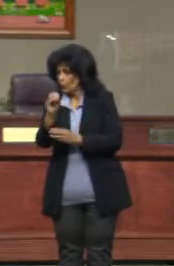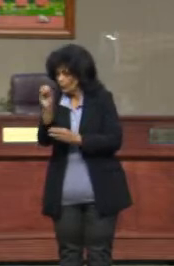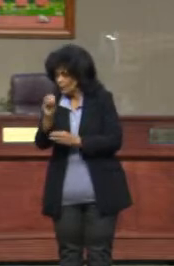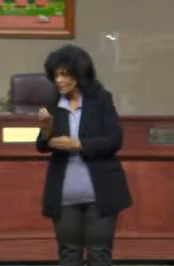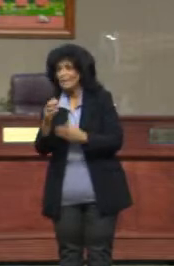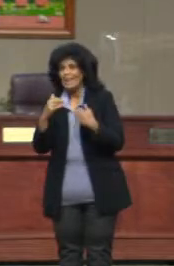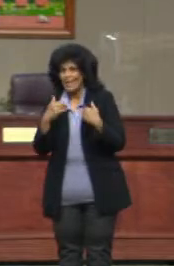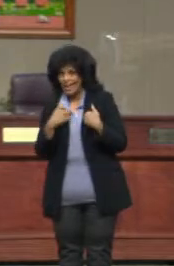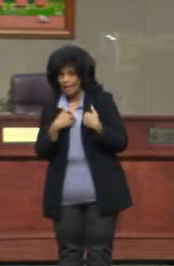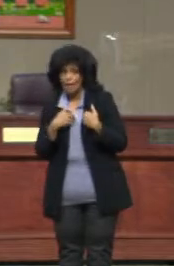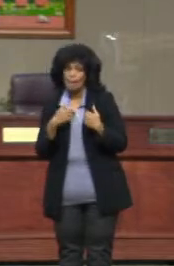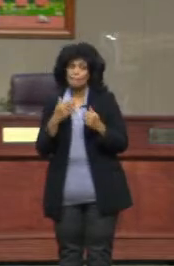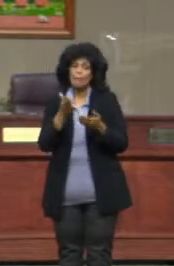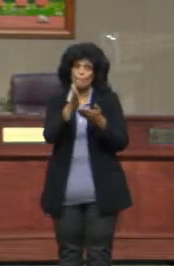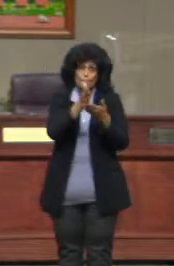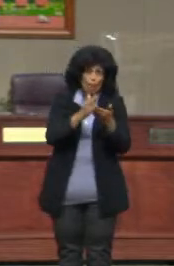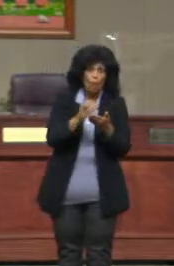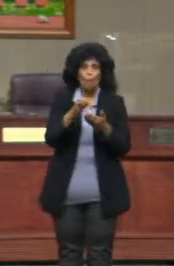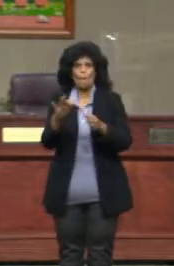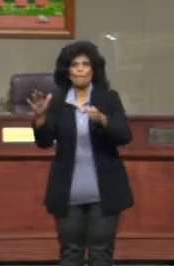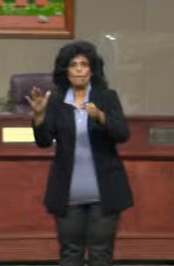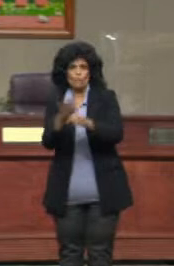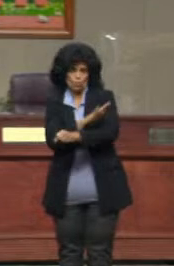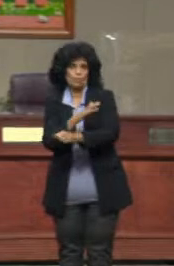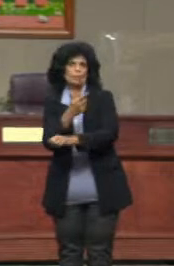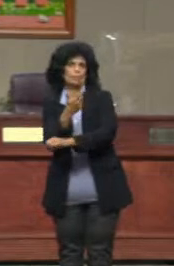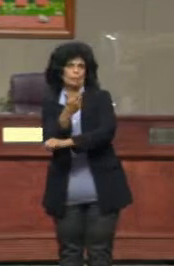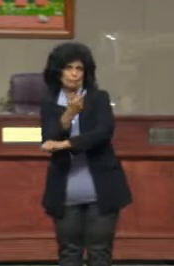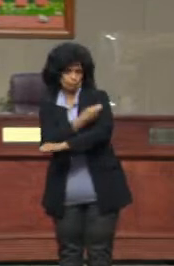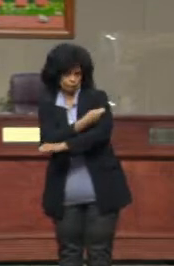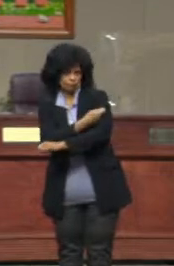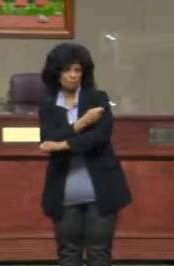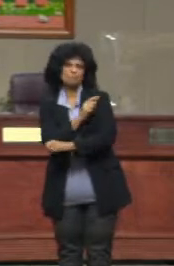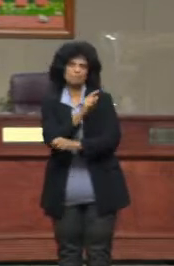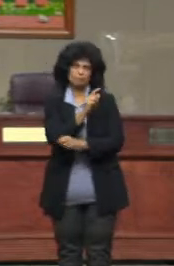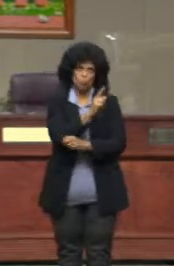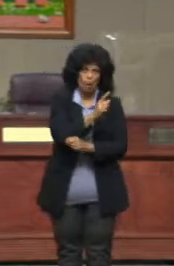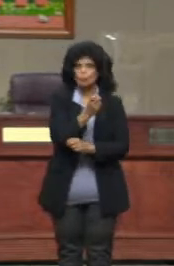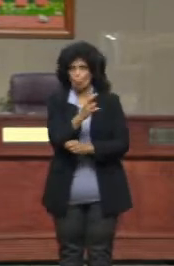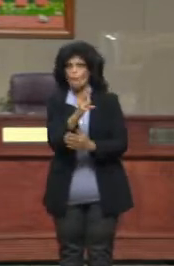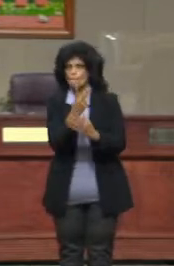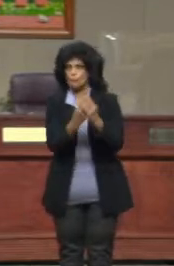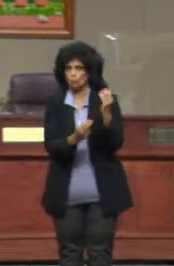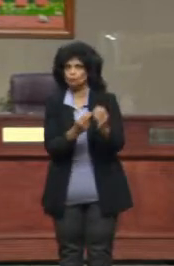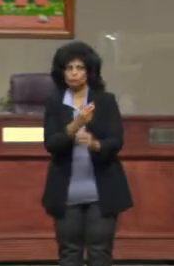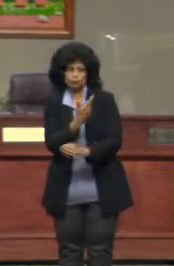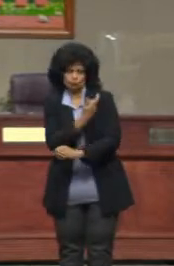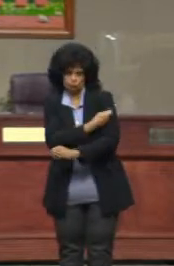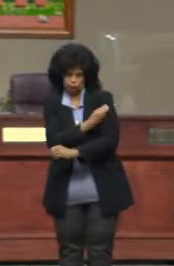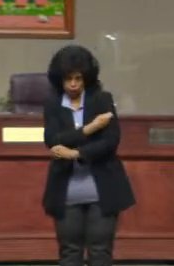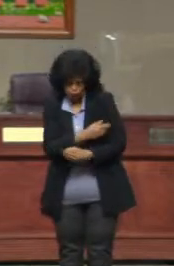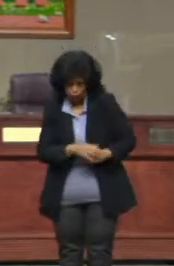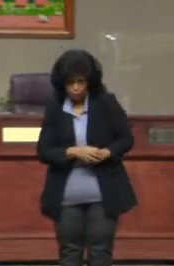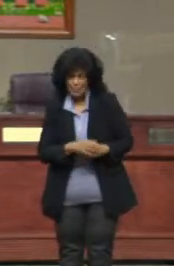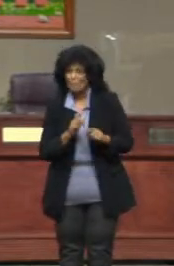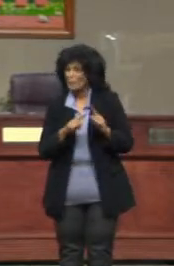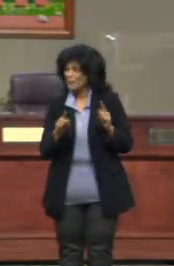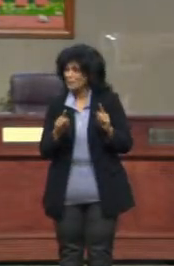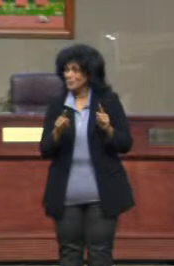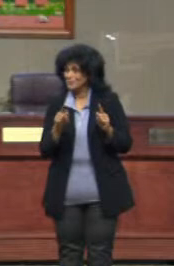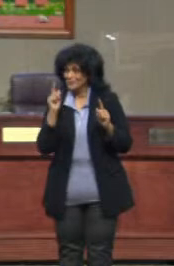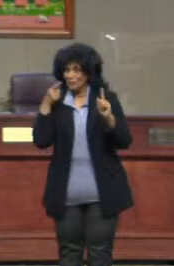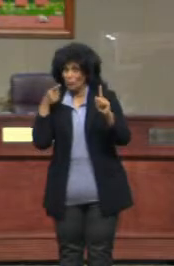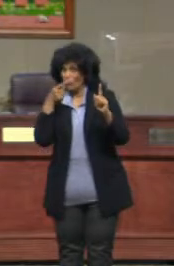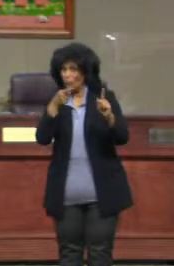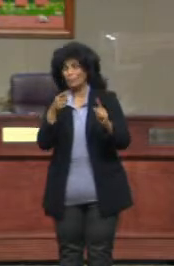vaccinated. So we still have a ways to go to get up to that 79%. So our goal